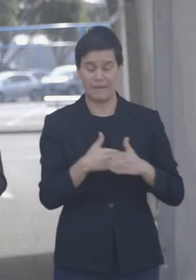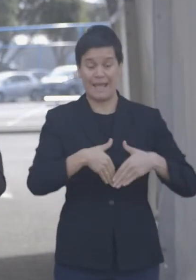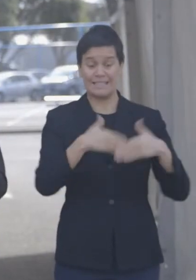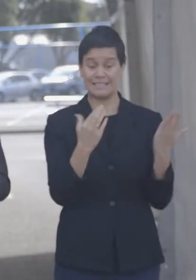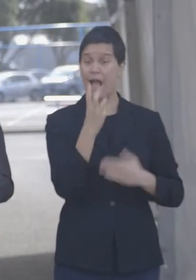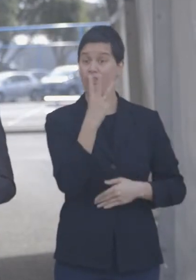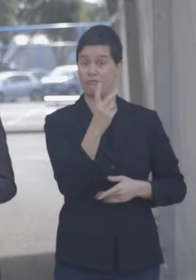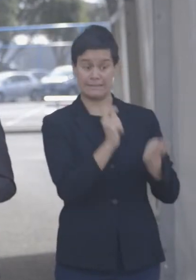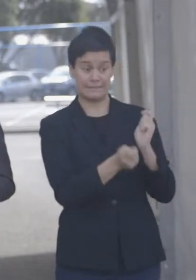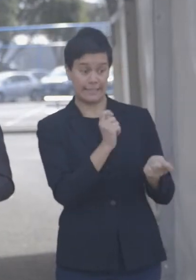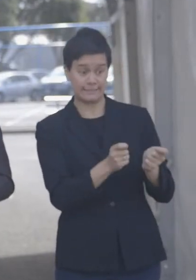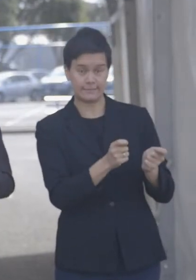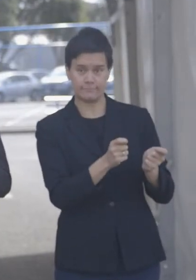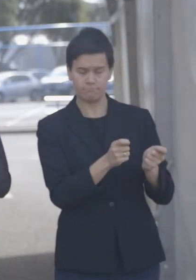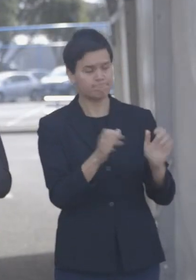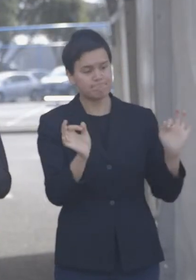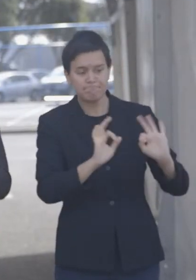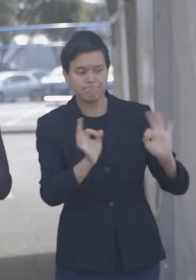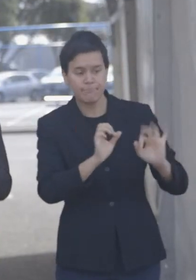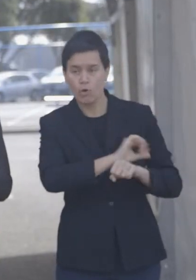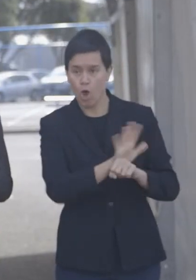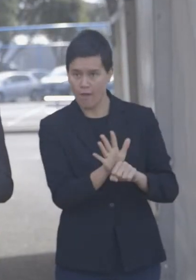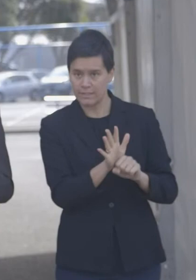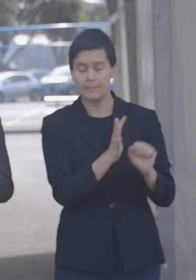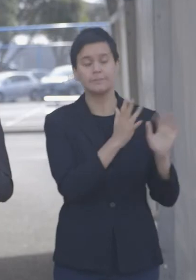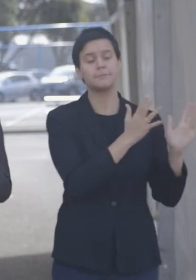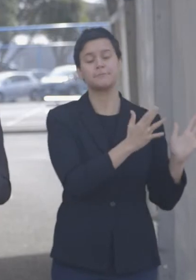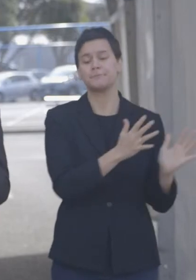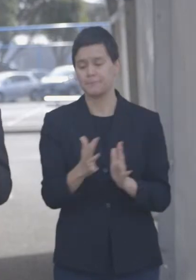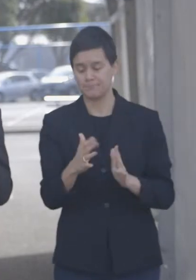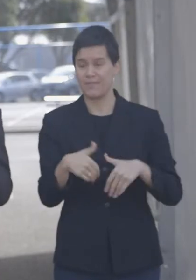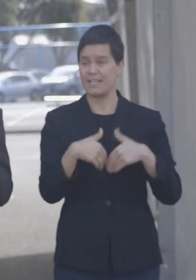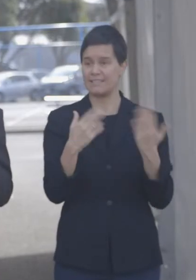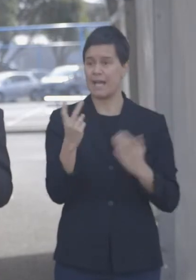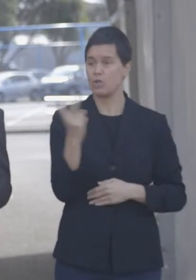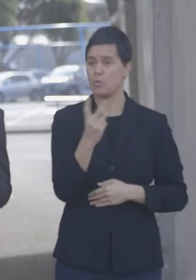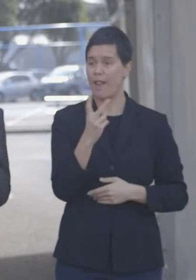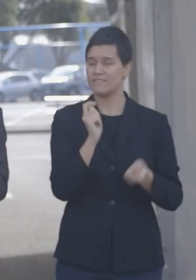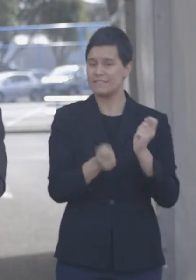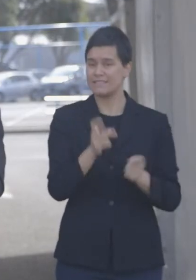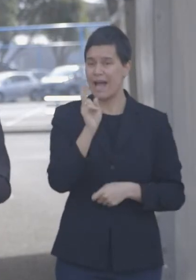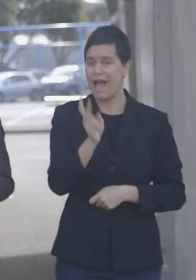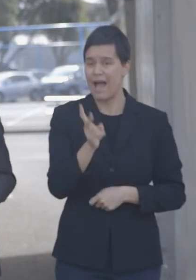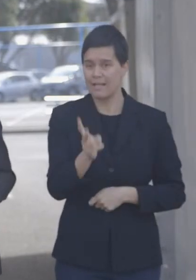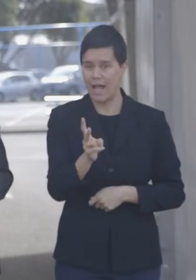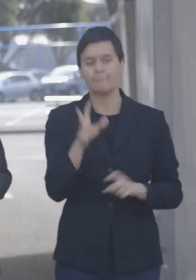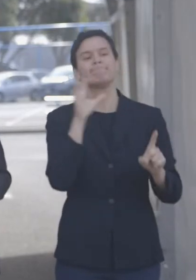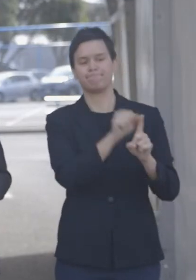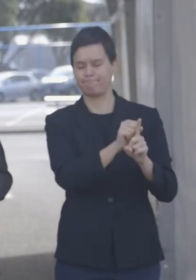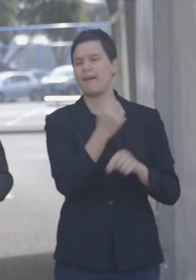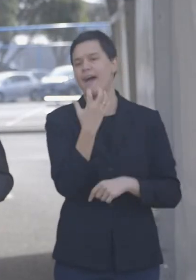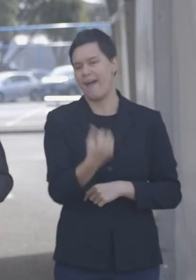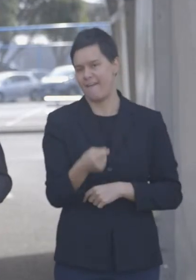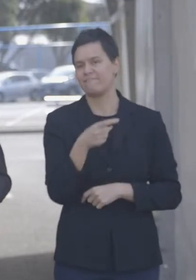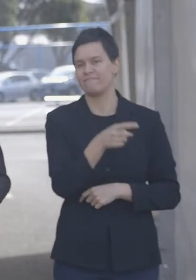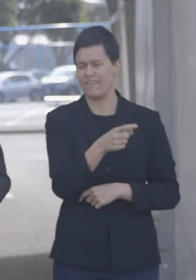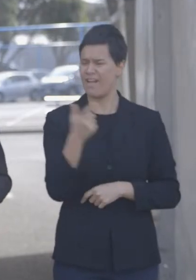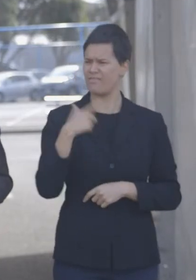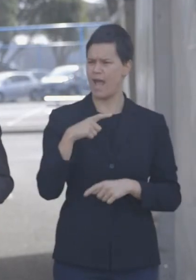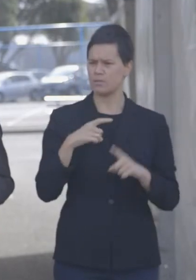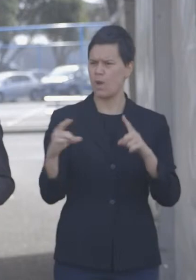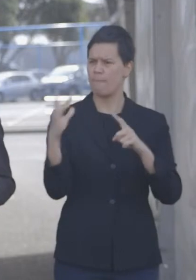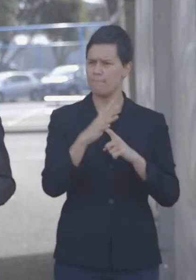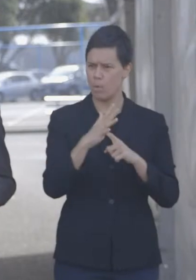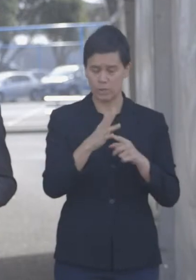positive on the day 12 testing. And again, this emphasises the importance of testing twice during that